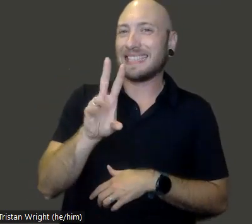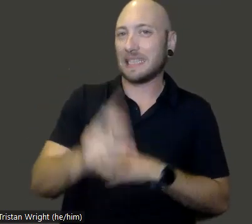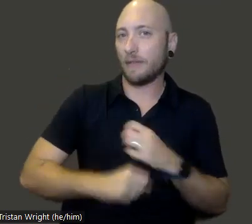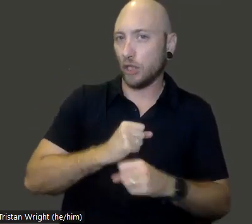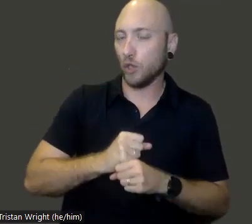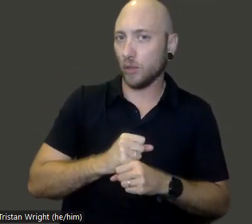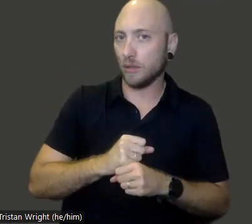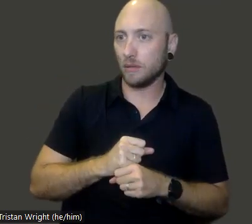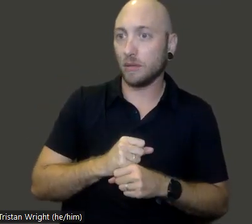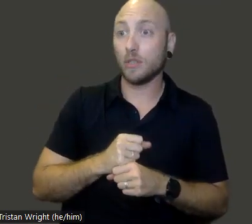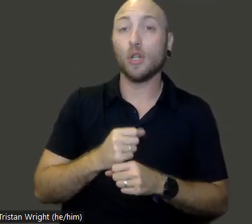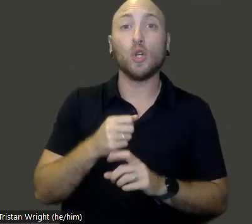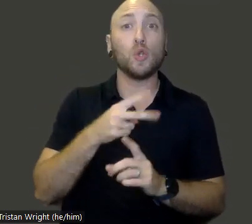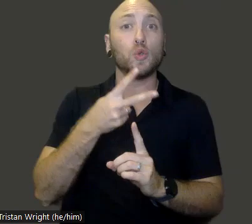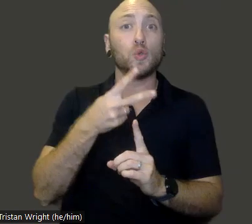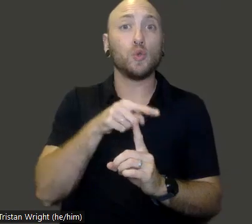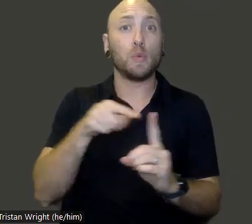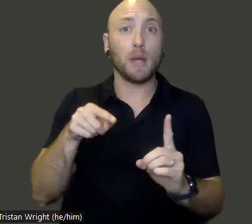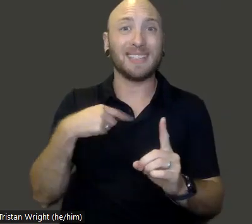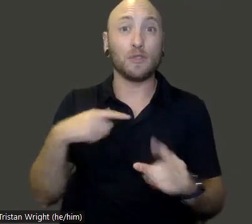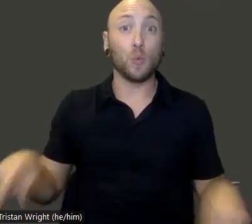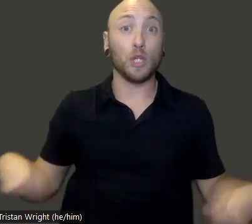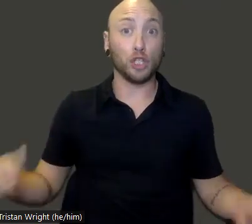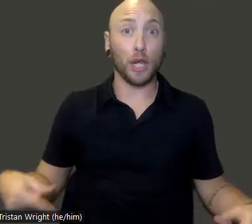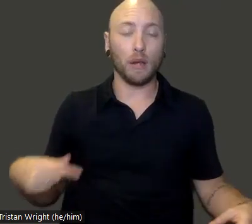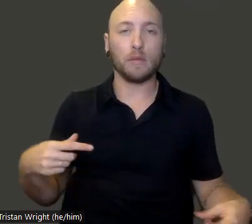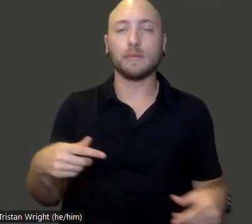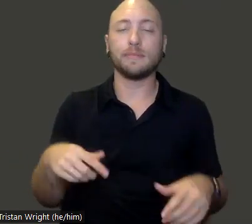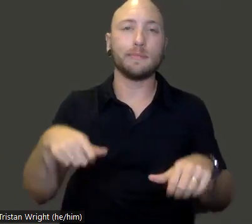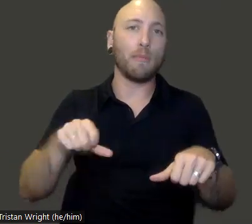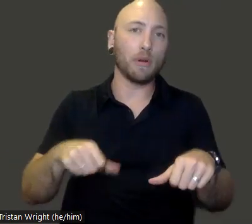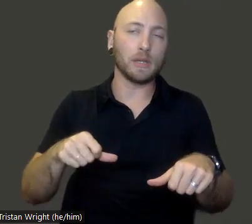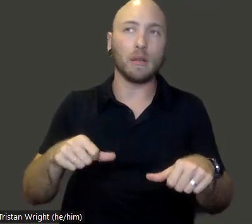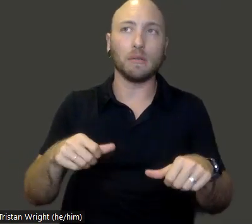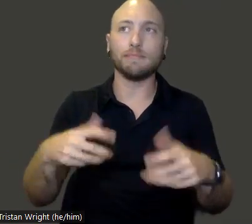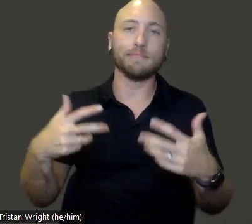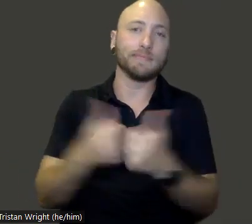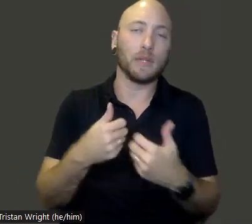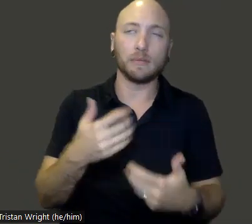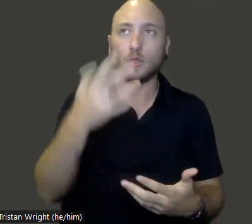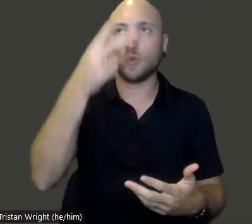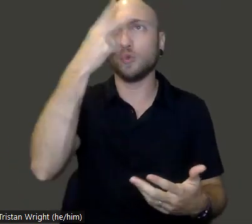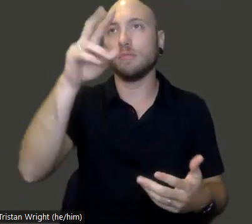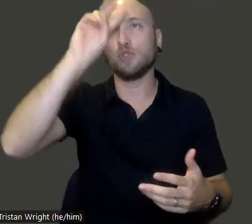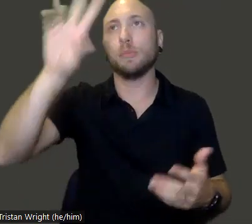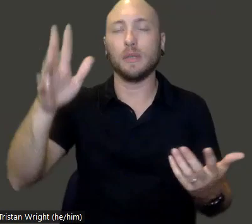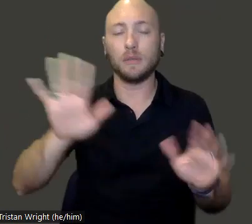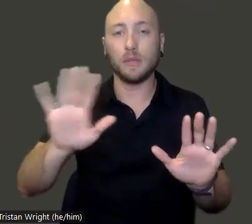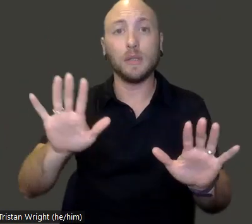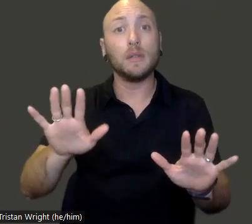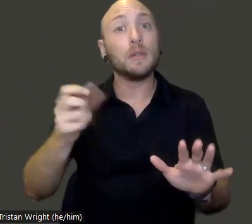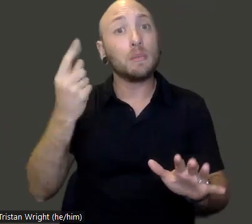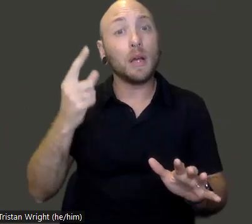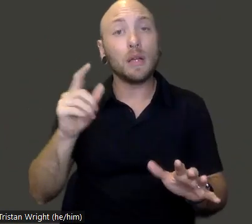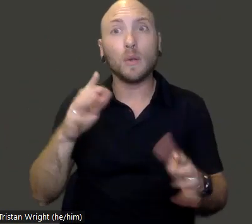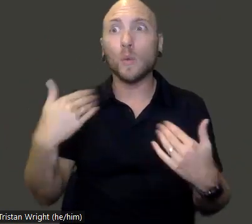months in a wheelchair after crashing a motorcycle, just being stupid. And but people in Alcoholics Anonymous really showed up